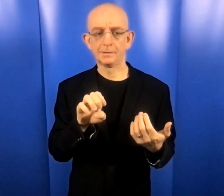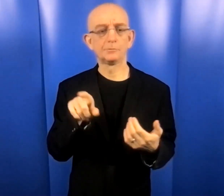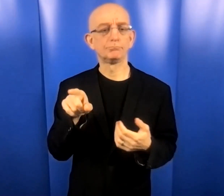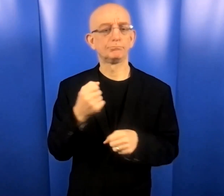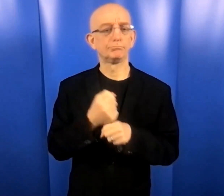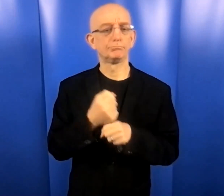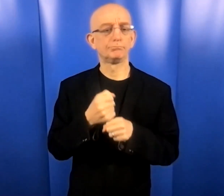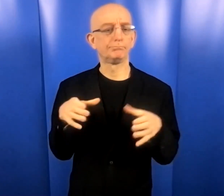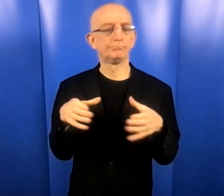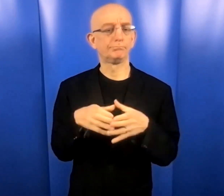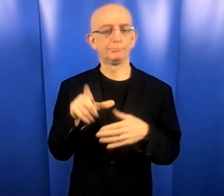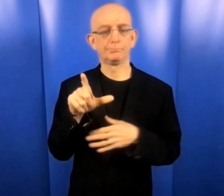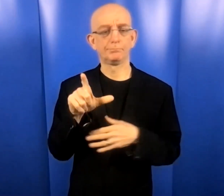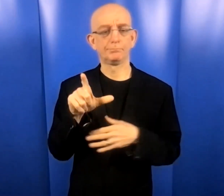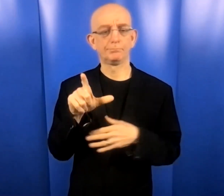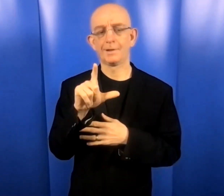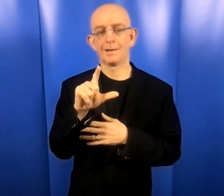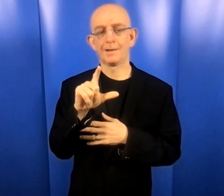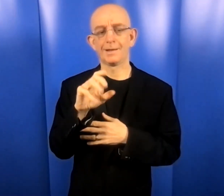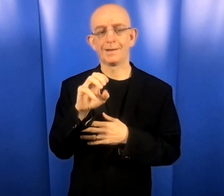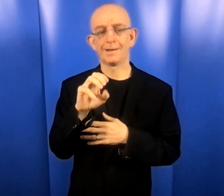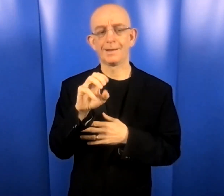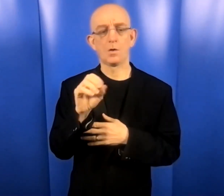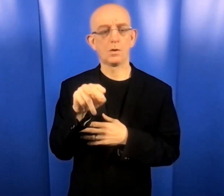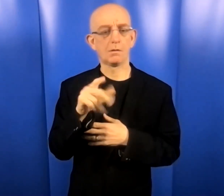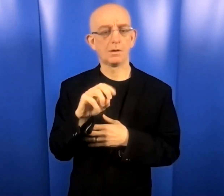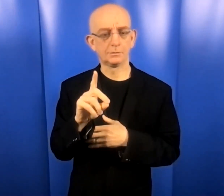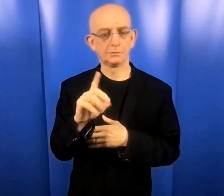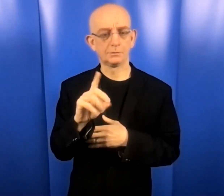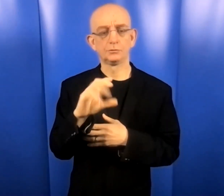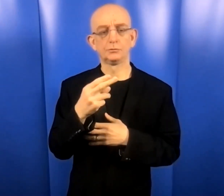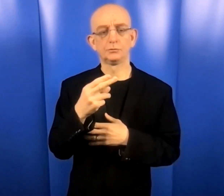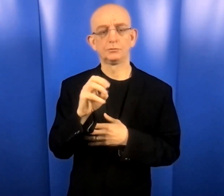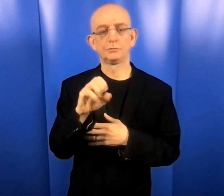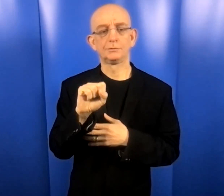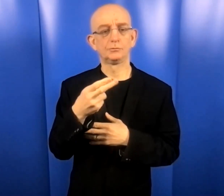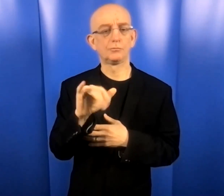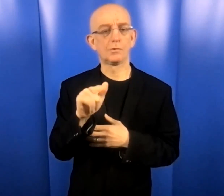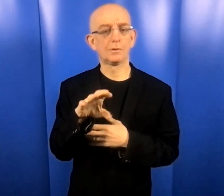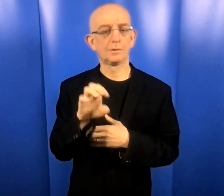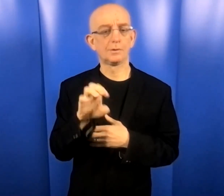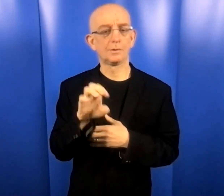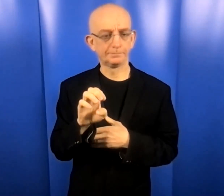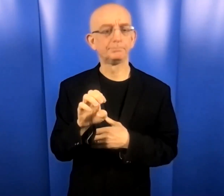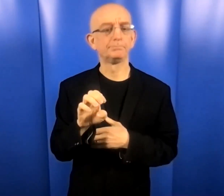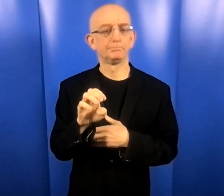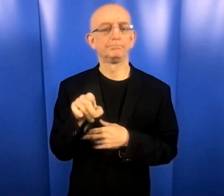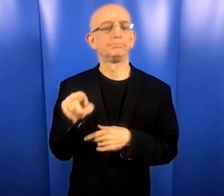education being one of the most important vehicles for driving